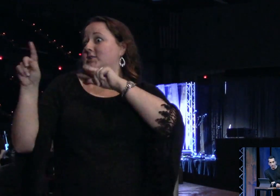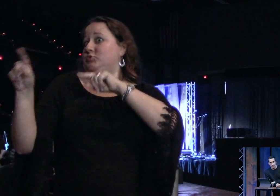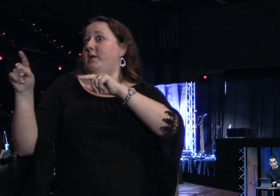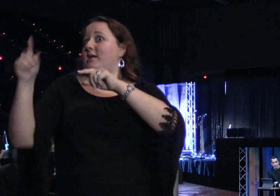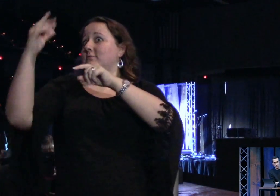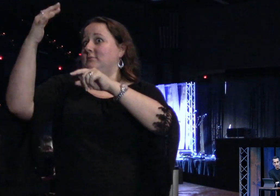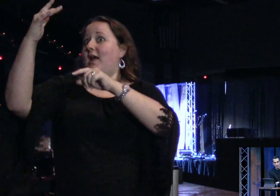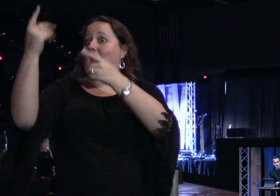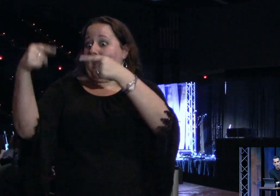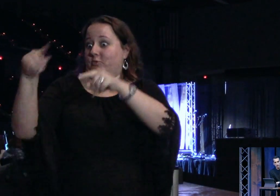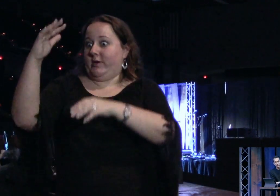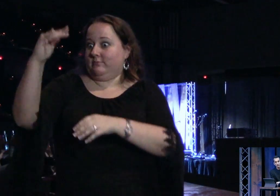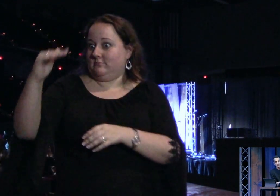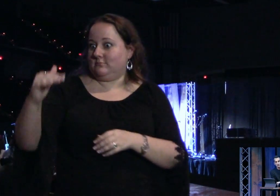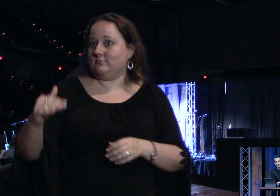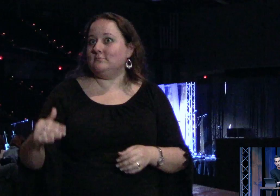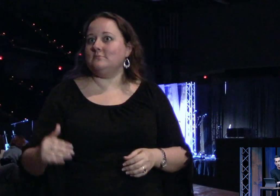there?